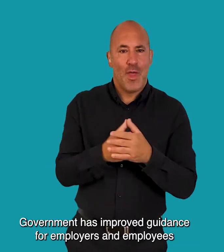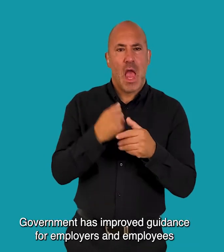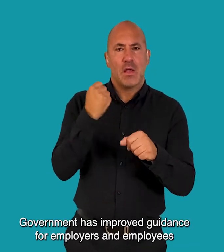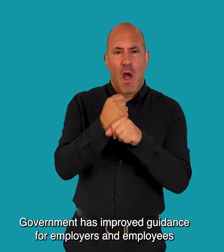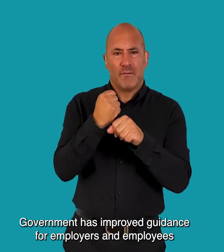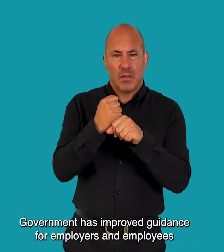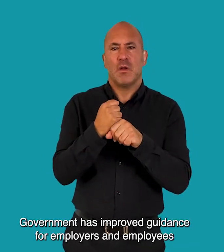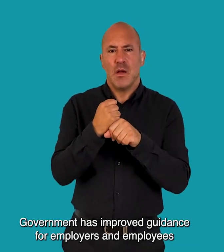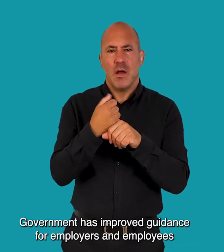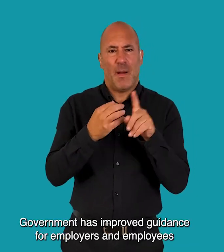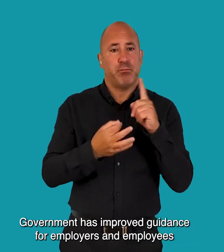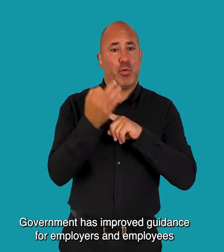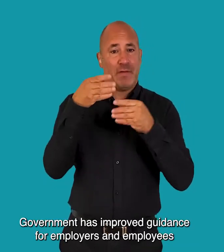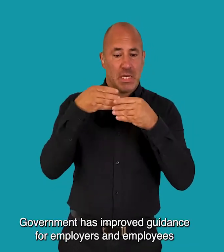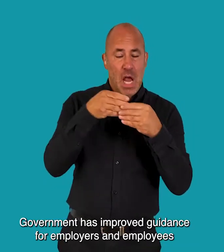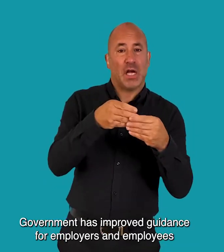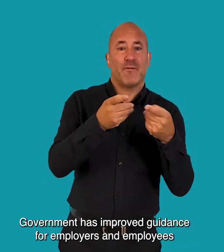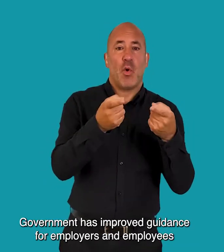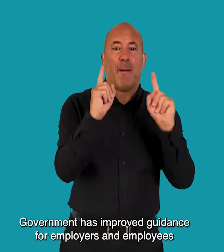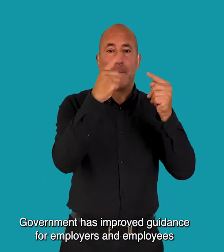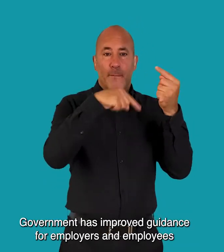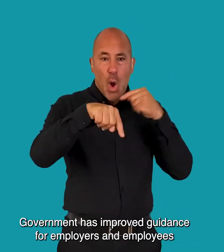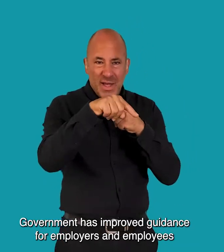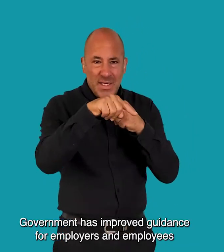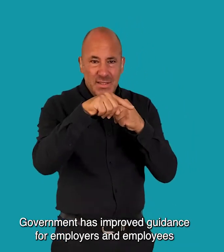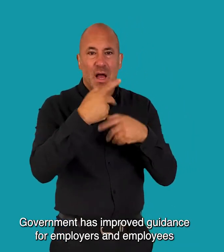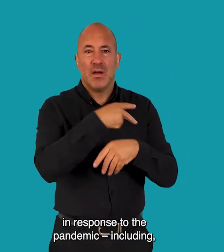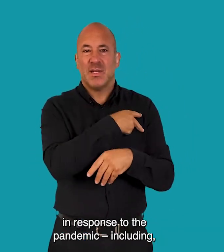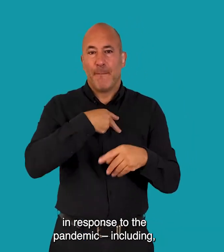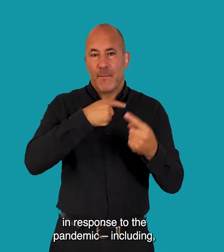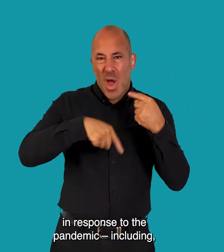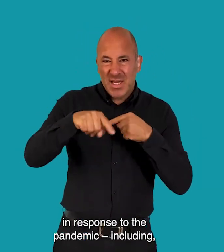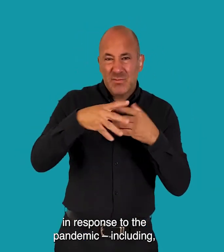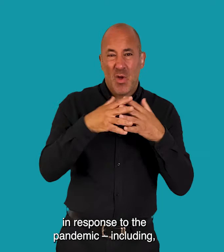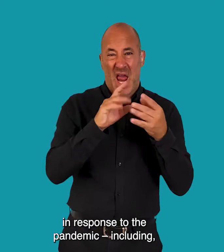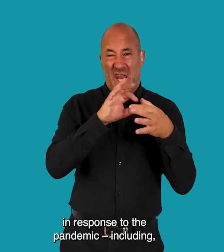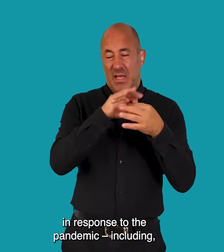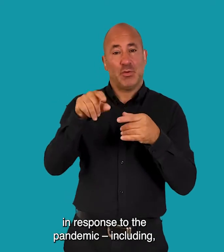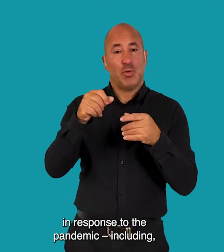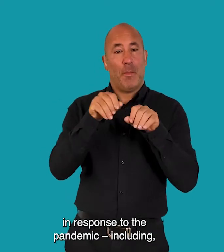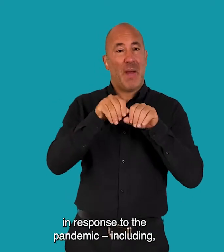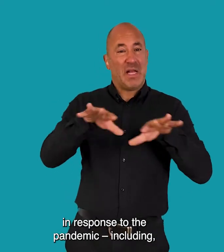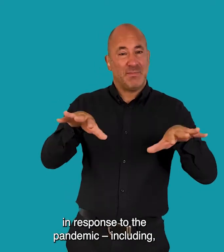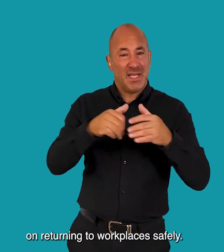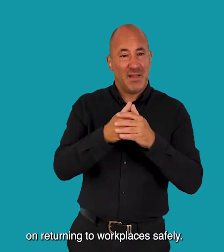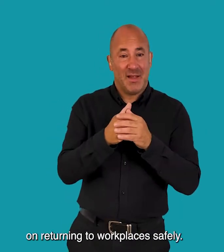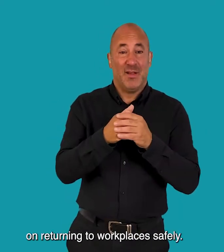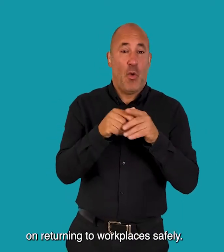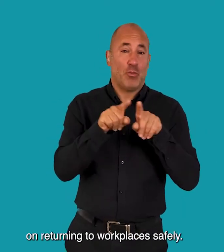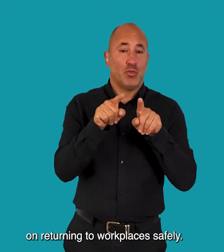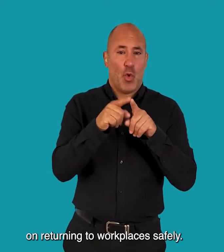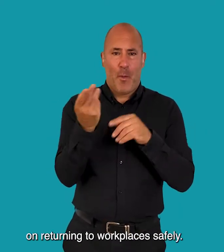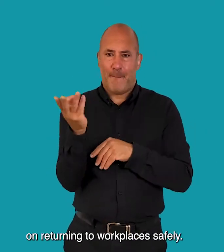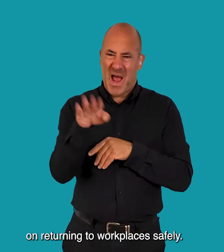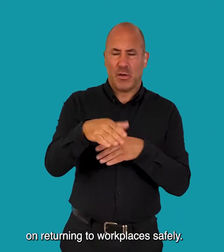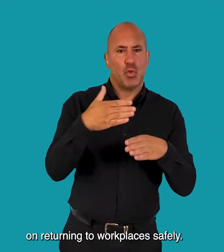has improved guidance for employers and employees in response to the pandemic, including on returning to workplaces